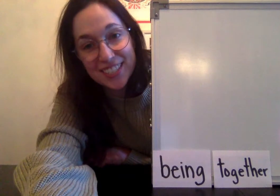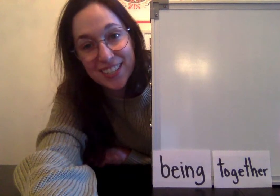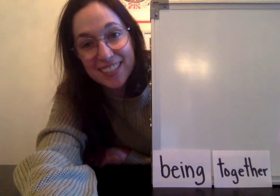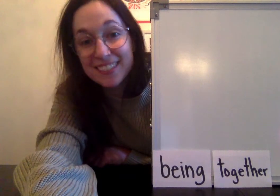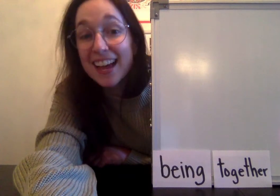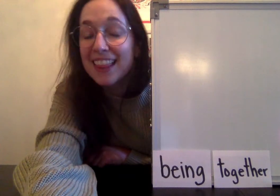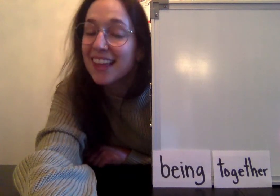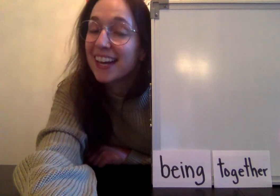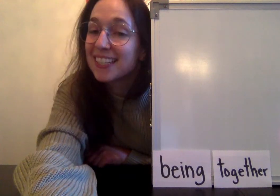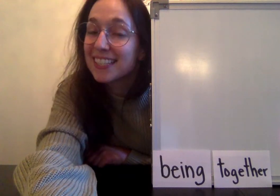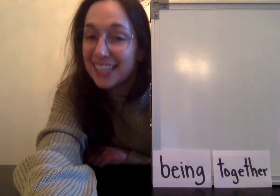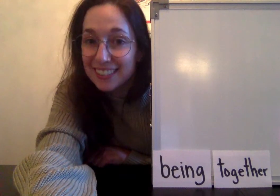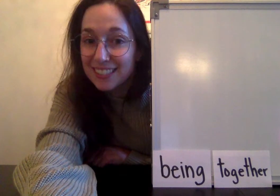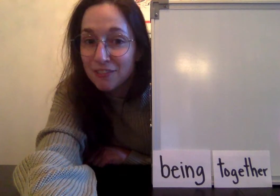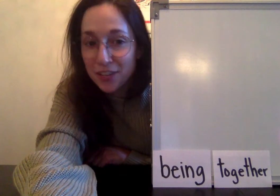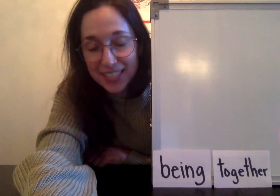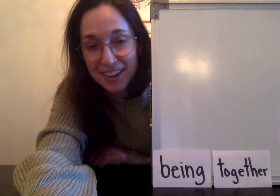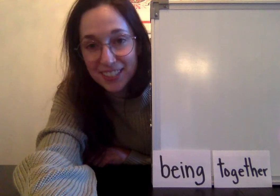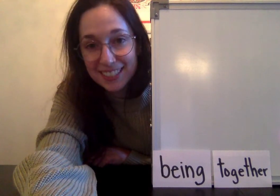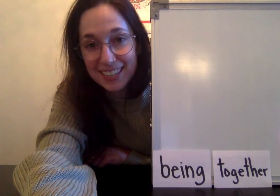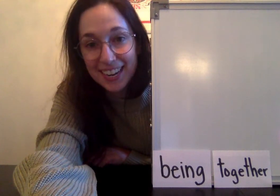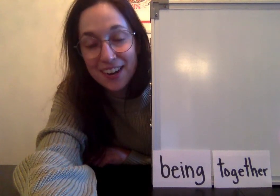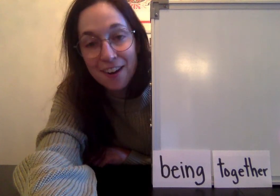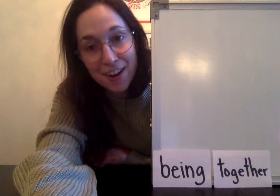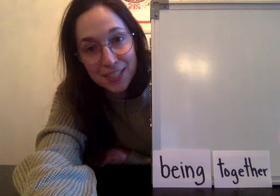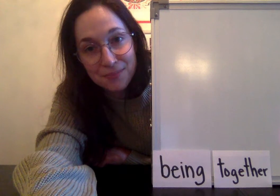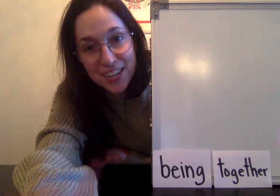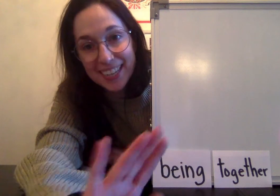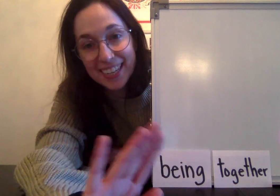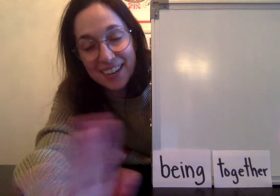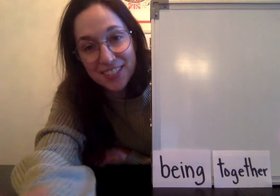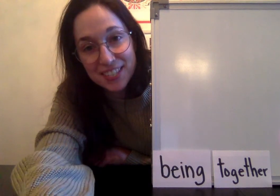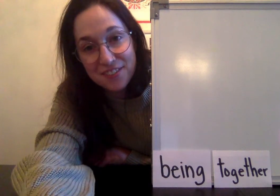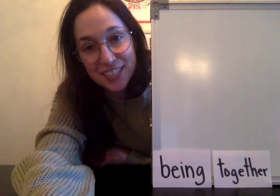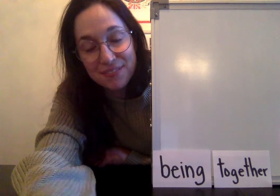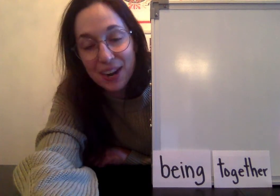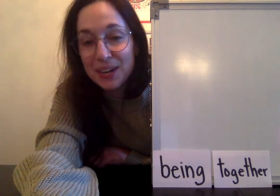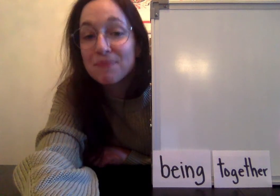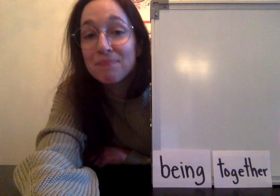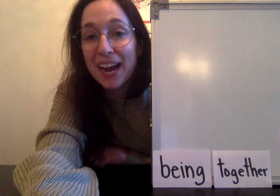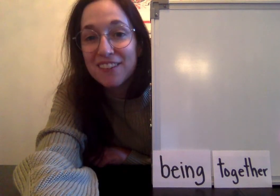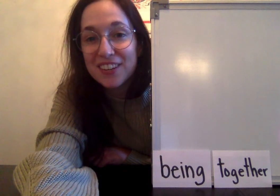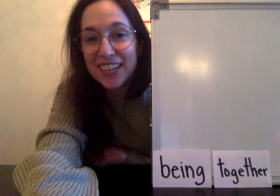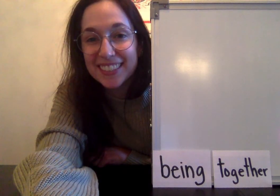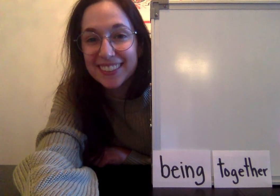teachers. That is it for sight words today. Awesome work, and I will see you all tomorrow. Bye, everyone.